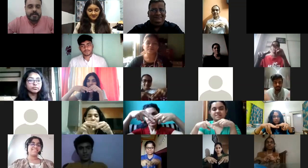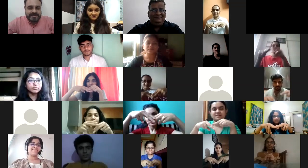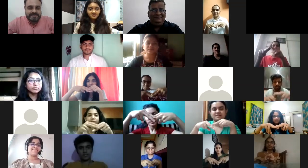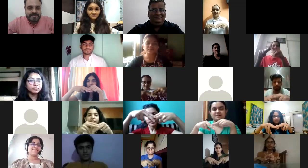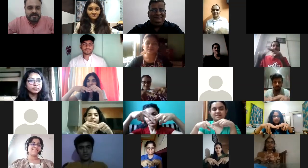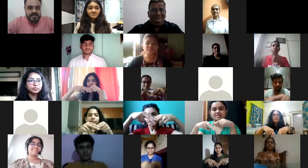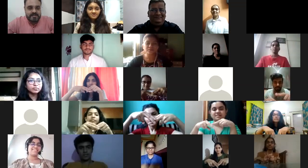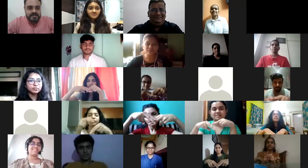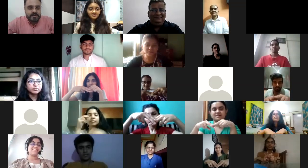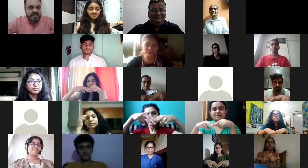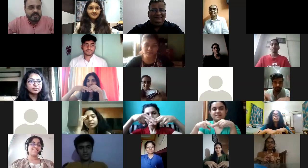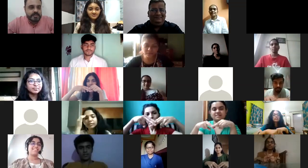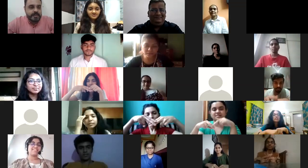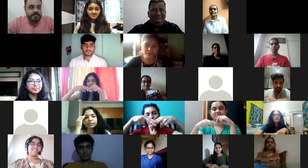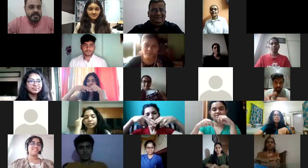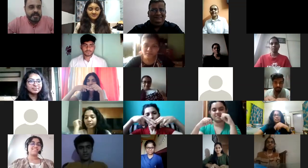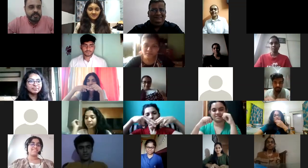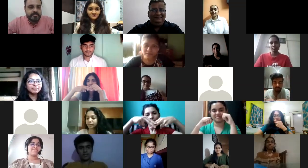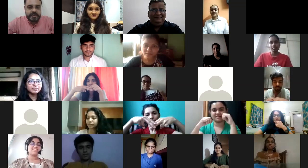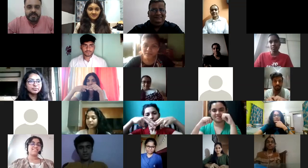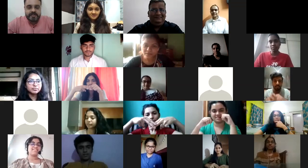twice. Okay, so that becomes the name for that weekday.